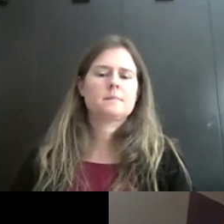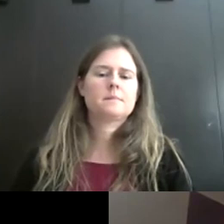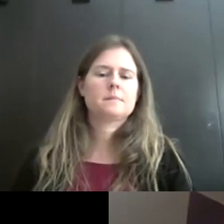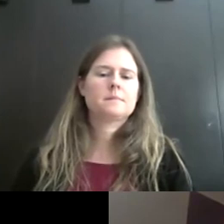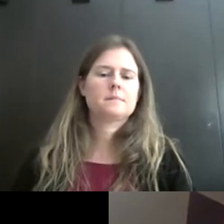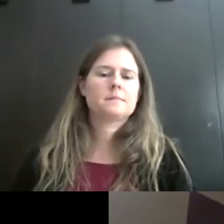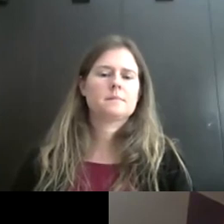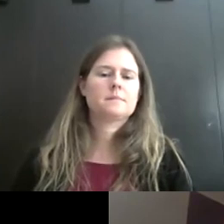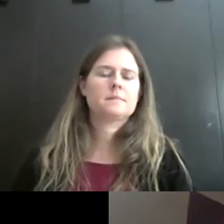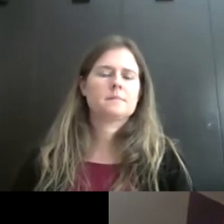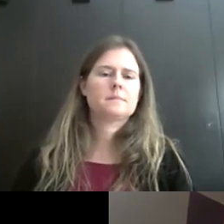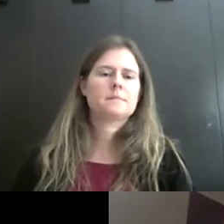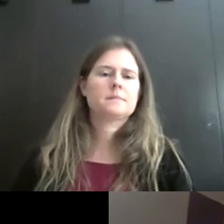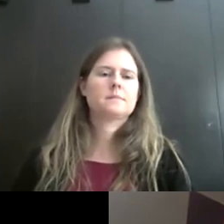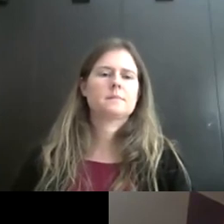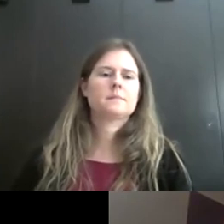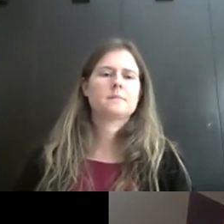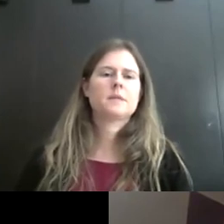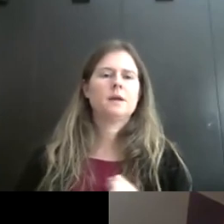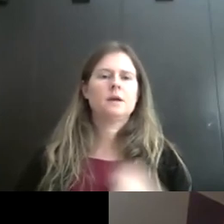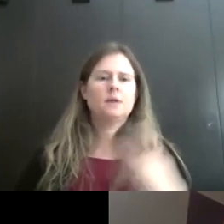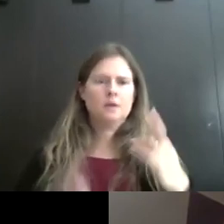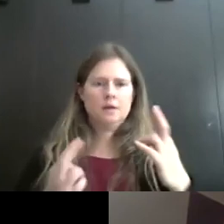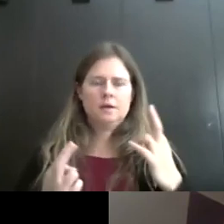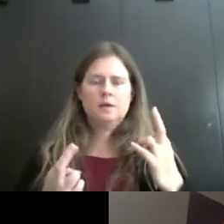I hoped that we find out